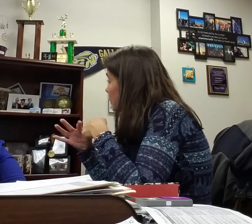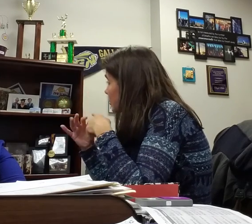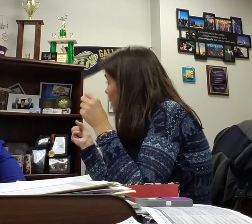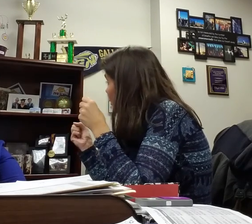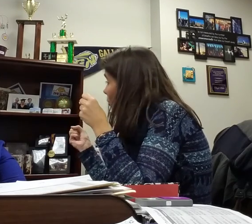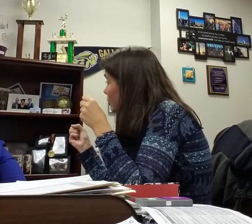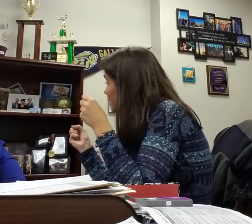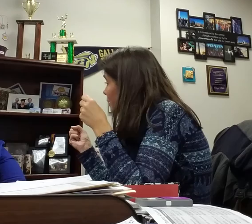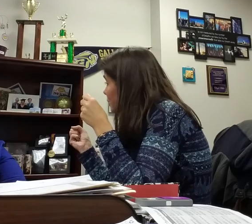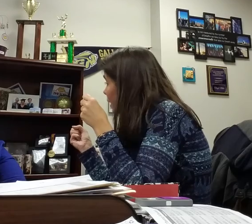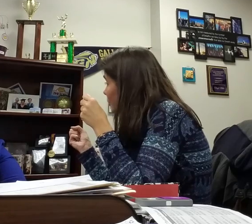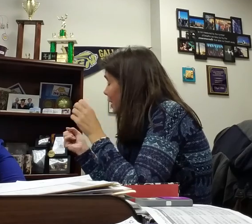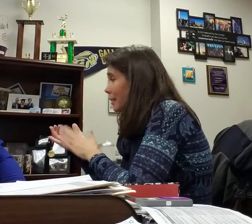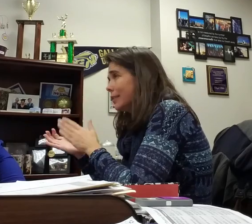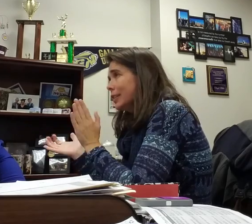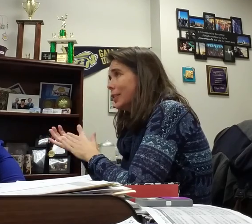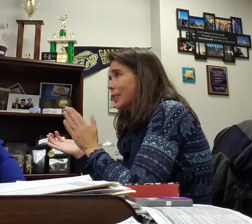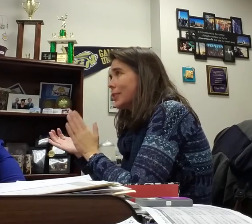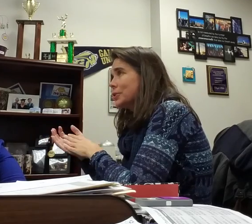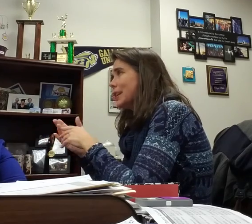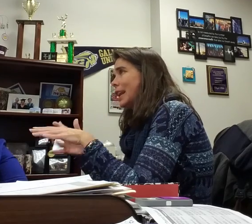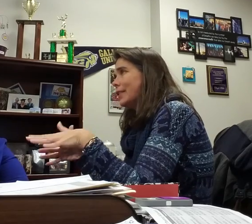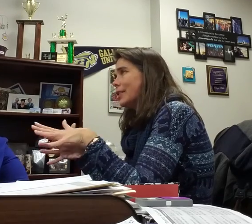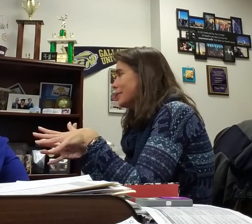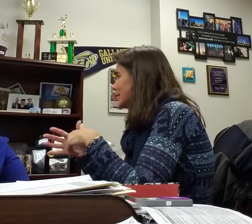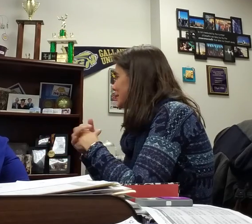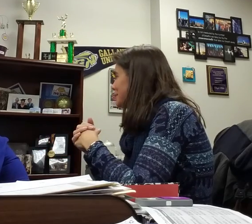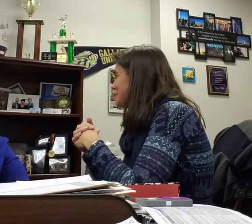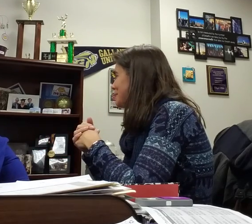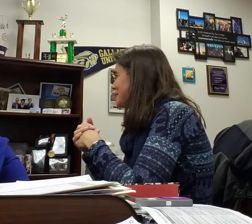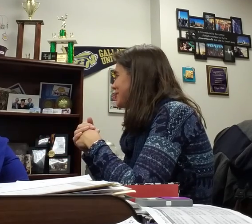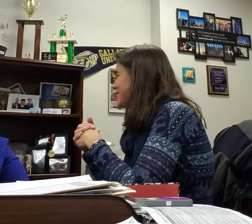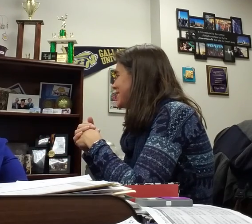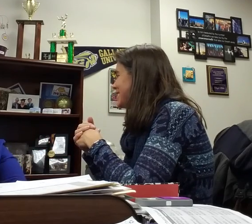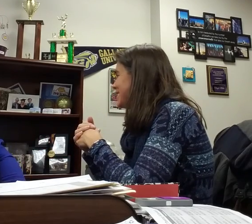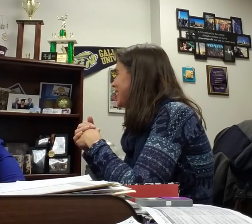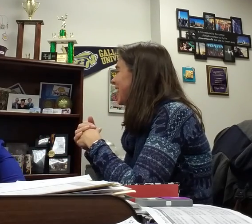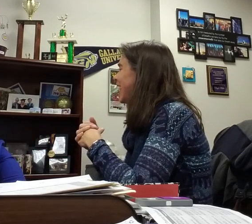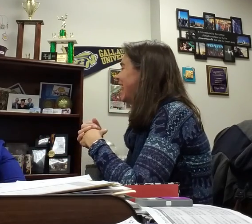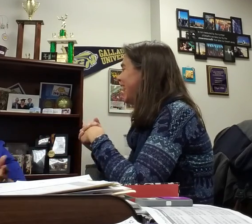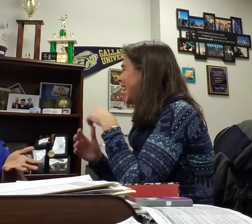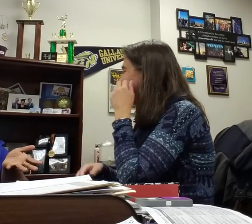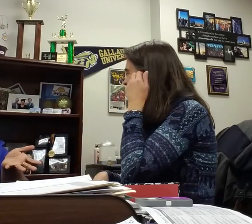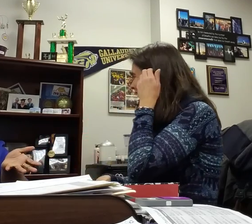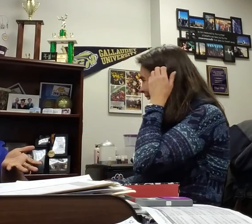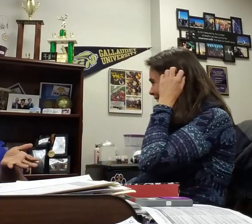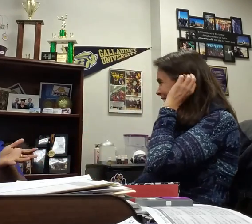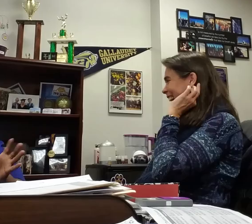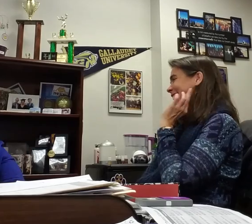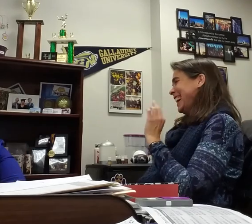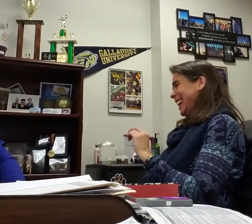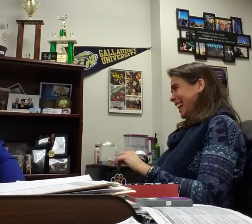especially cold. Thank you. I was like, look at her, girl. She's not even nervous. So what do you be talking about? I only get nervous when it comes to voicing.